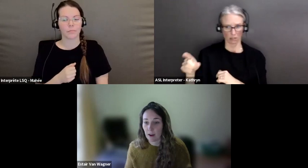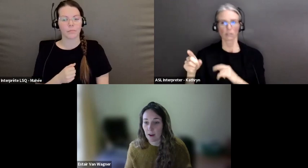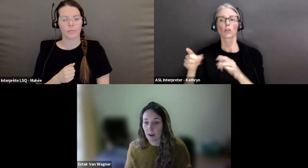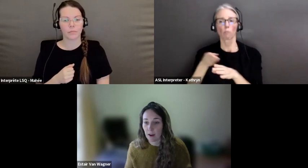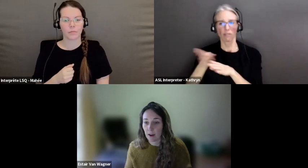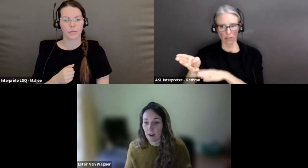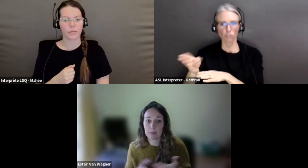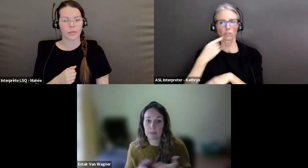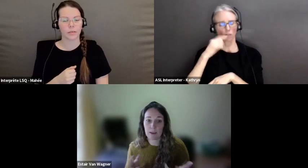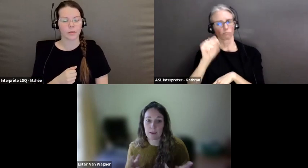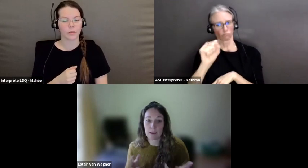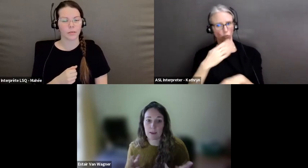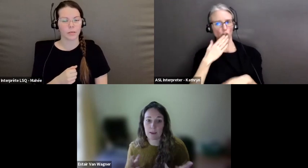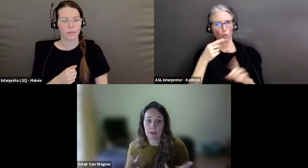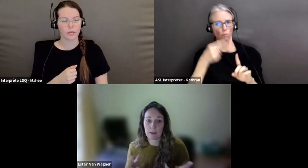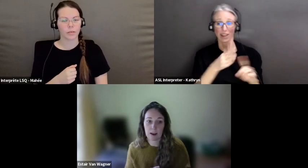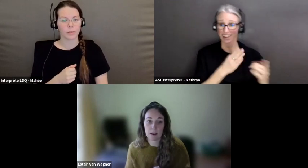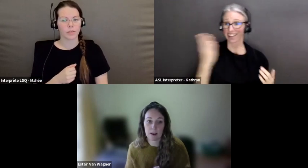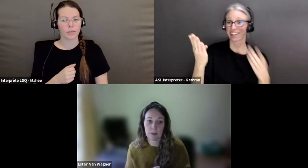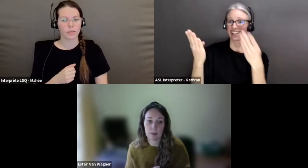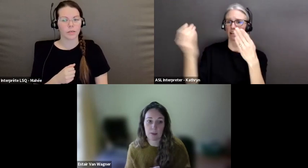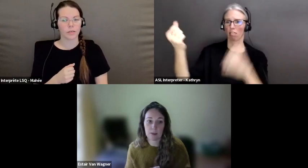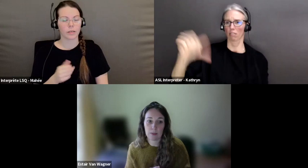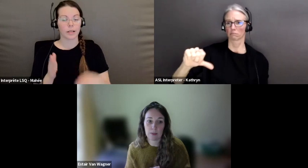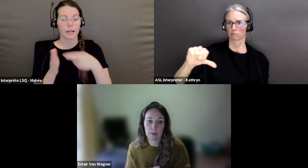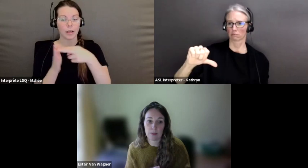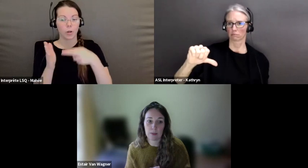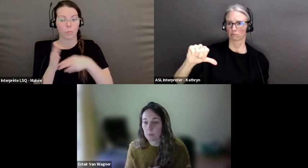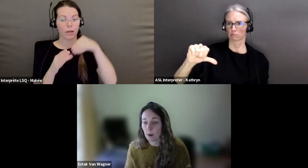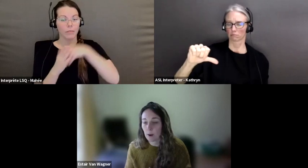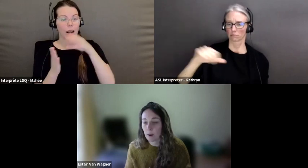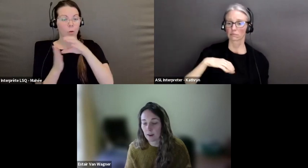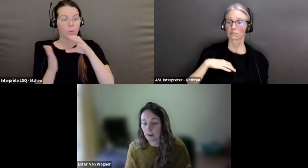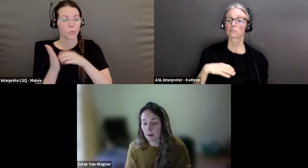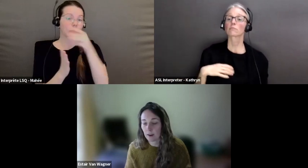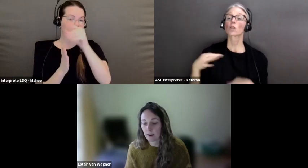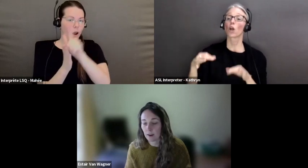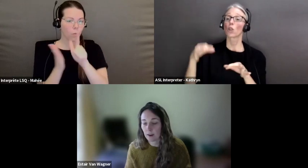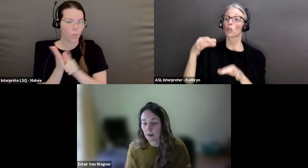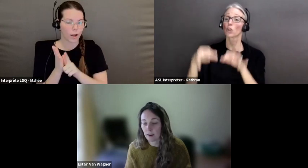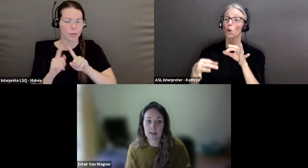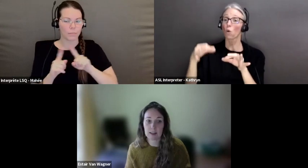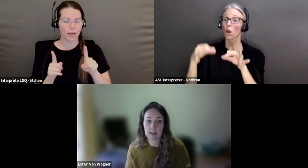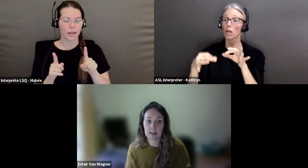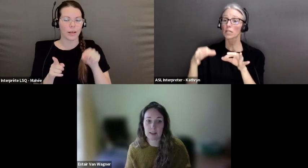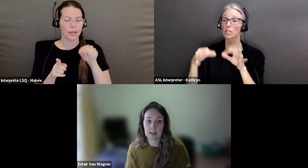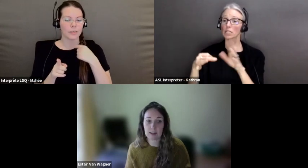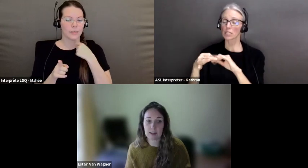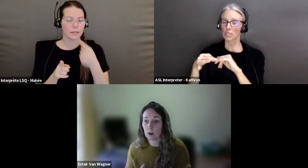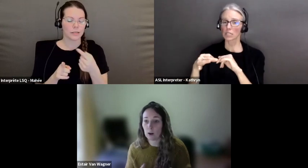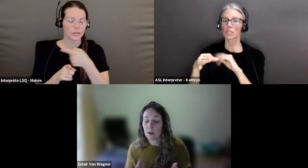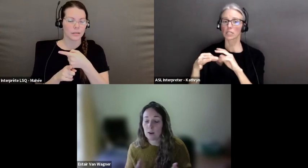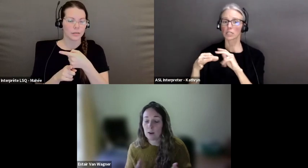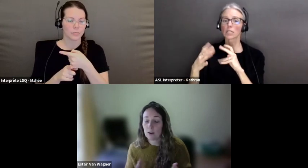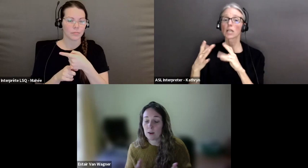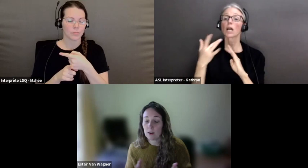fact constitutional, but they determine that the court found on the balance of convenience that the cities